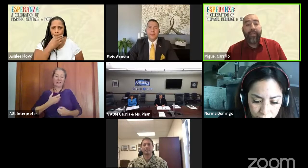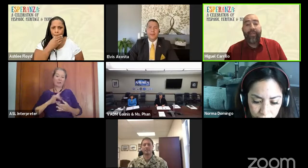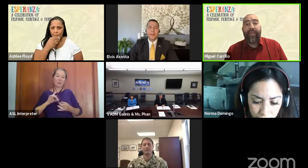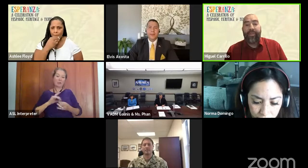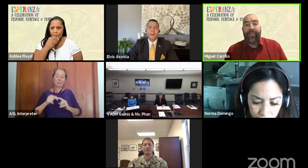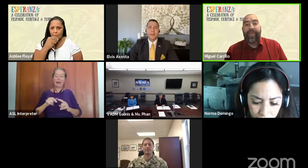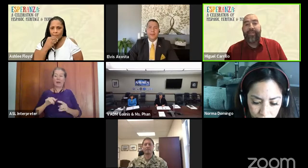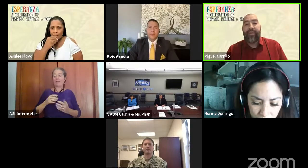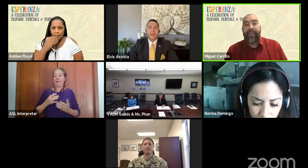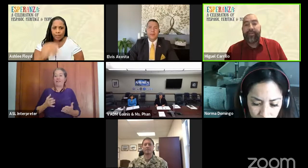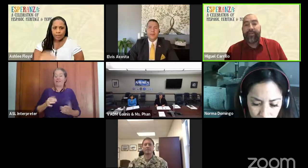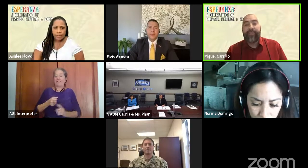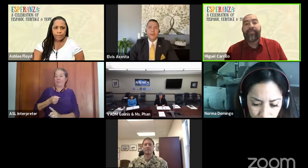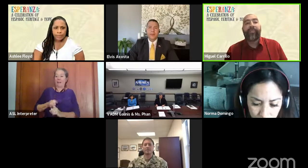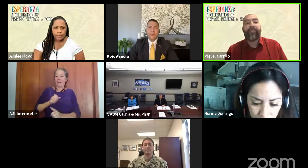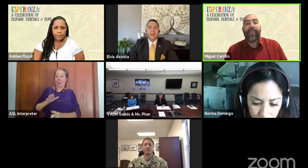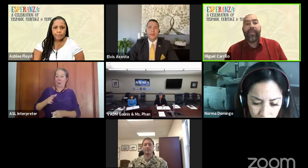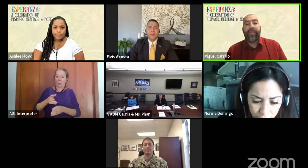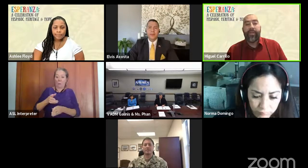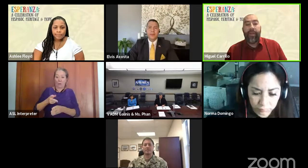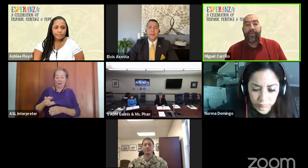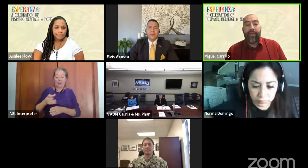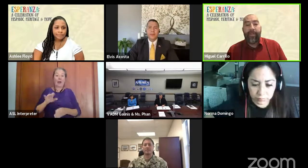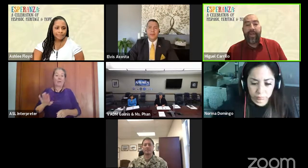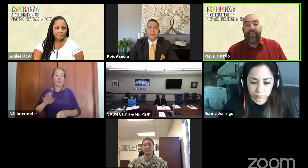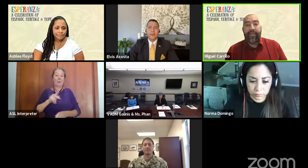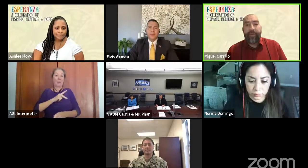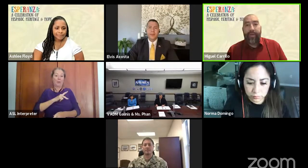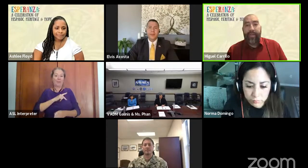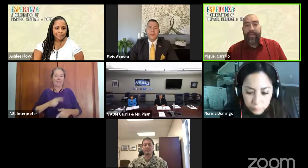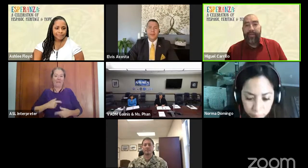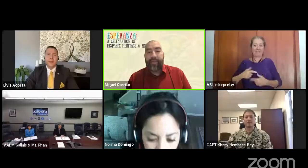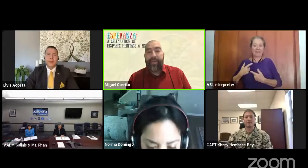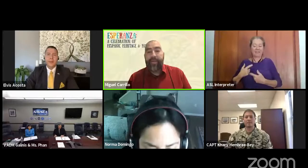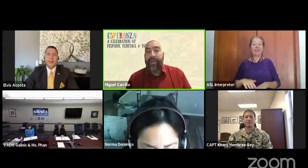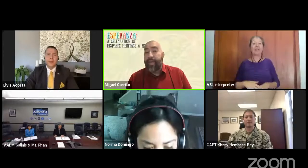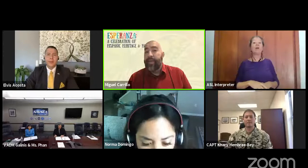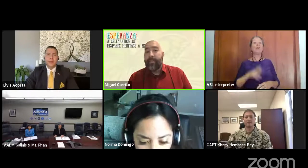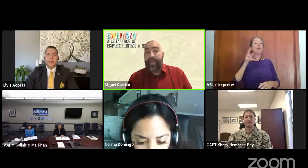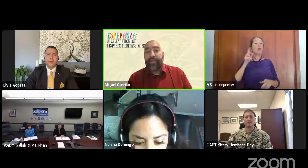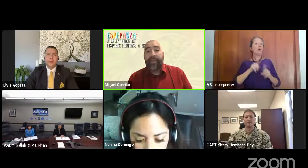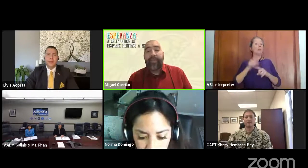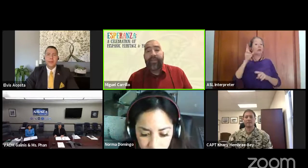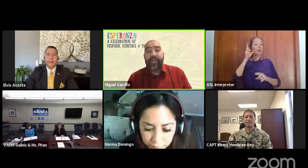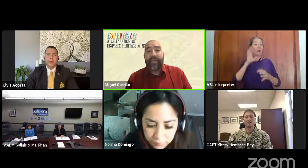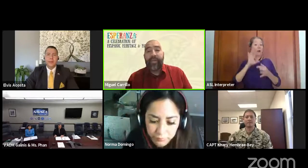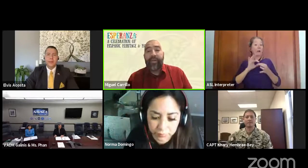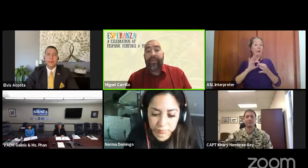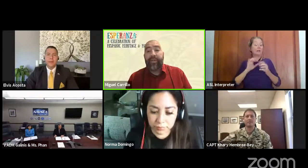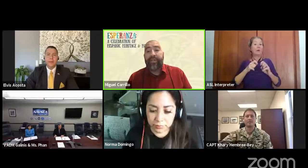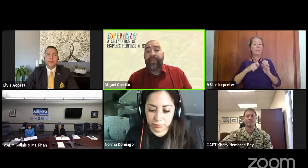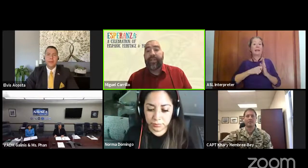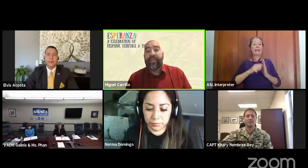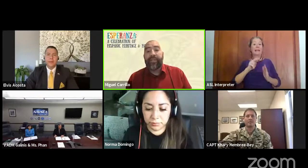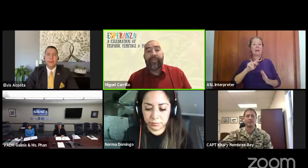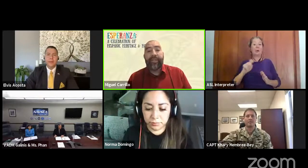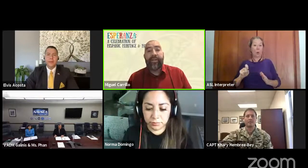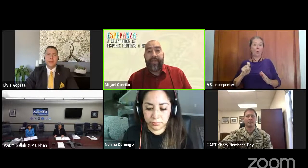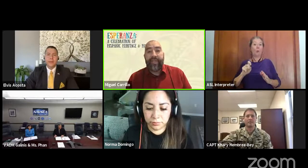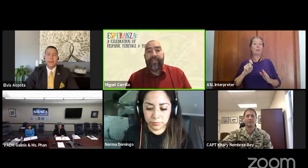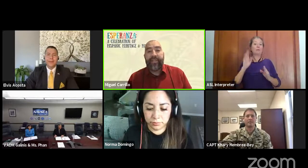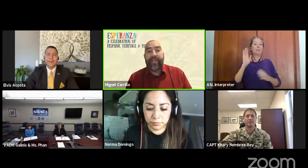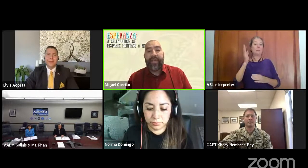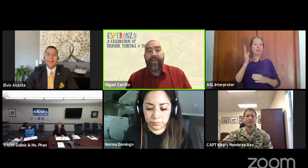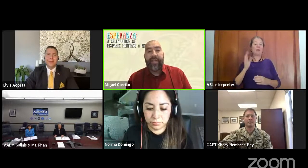their personal and professional lives. You will also hear a message from our keynote speaker, Mr. Elvis Acosta, who has graciously accepted